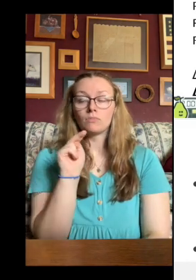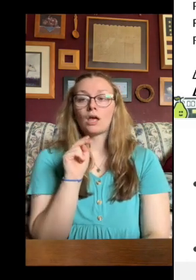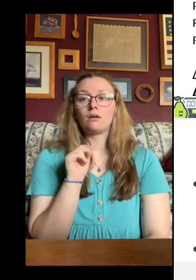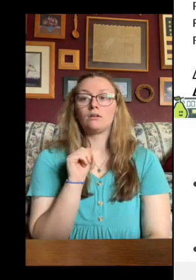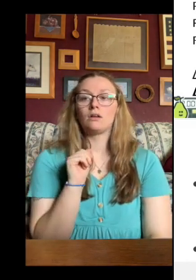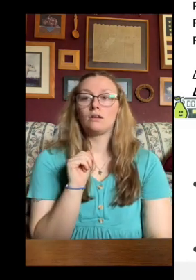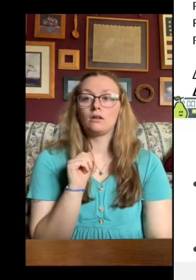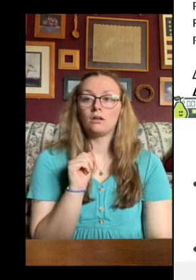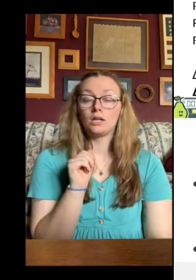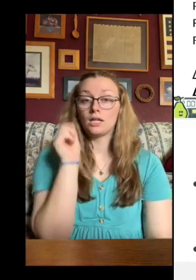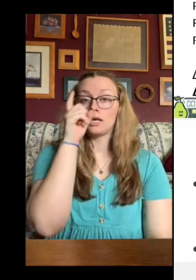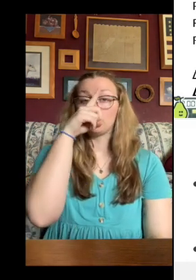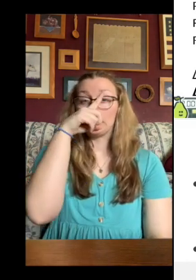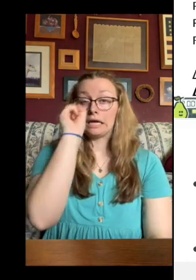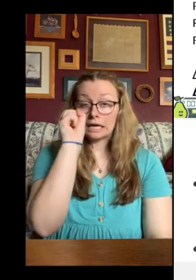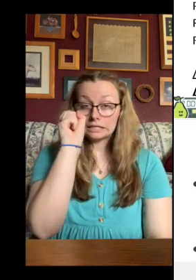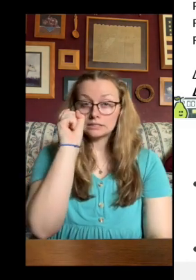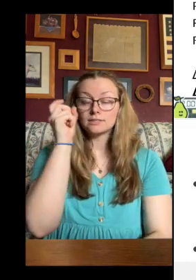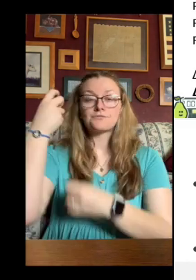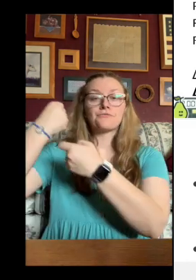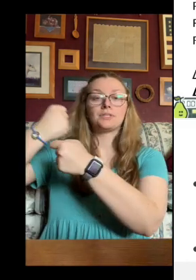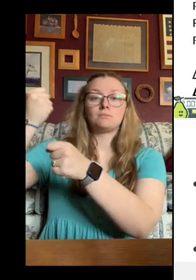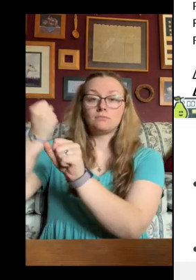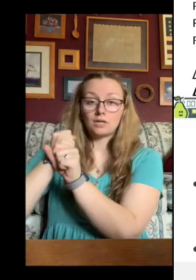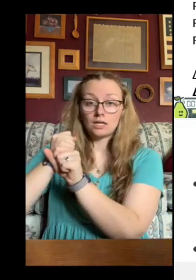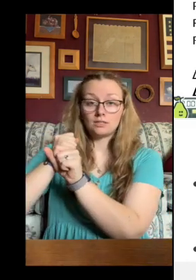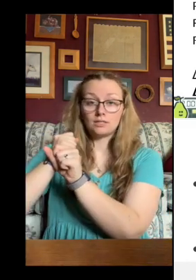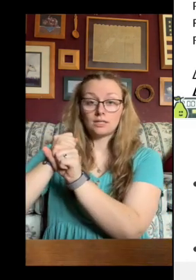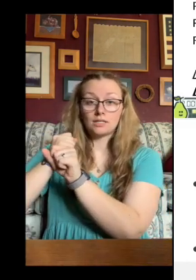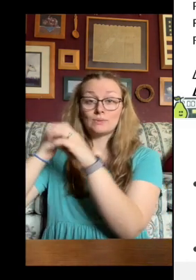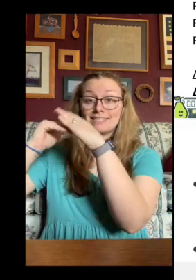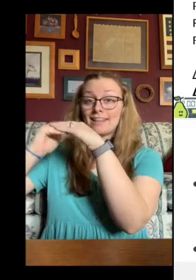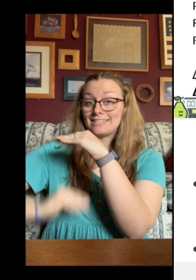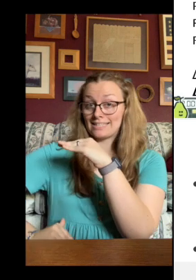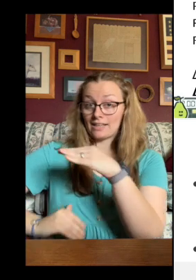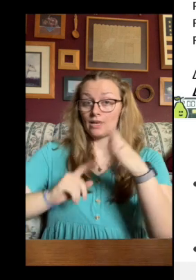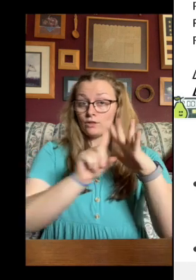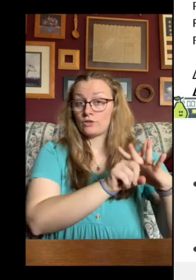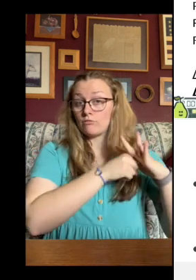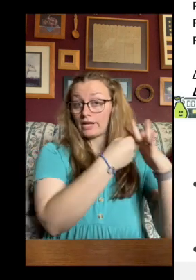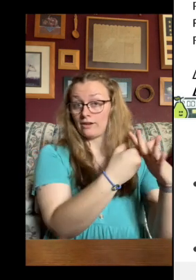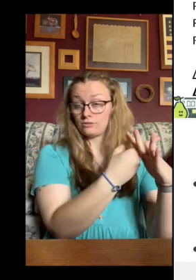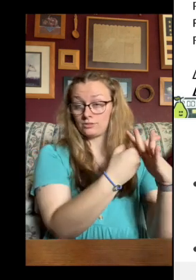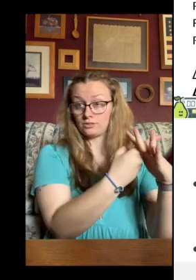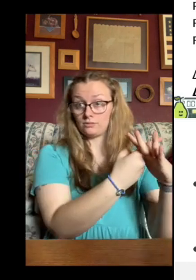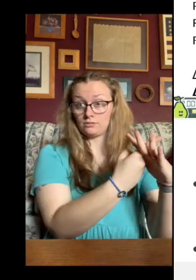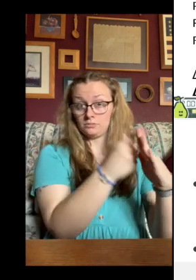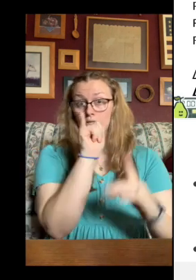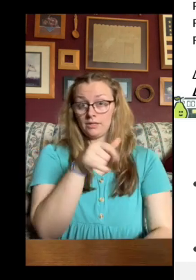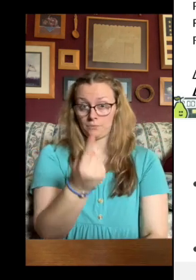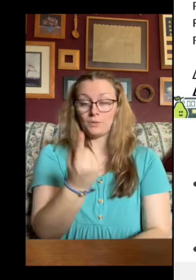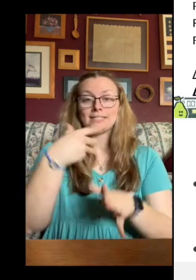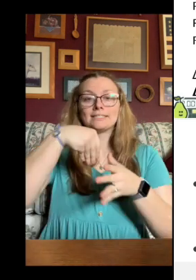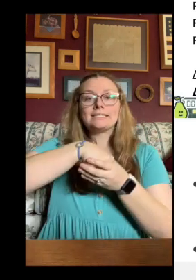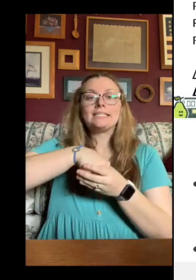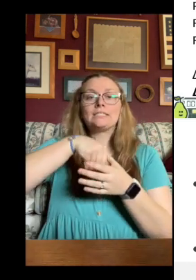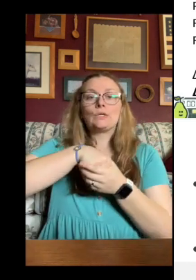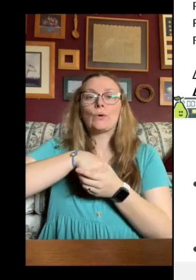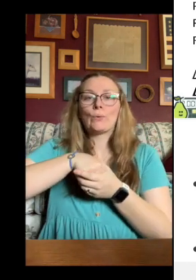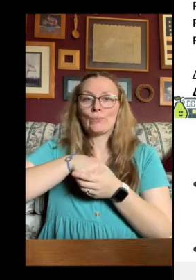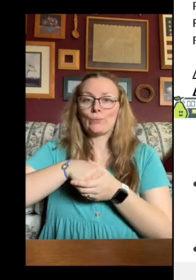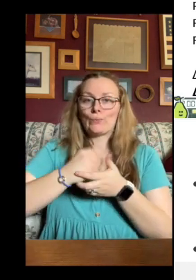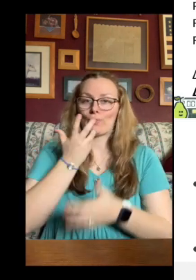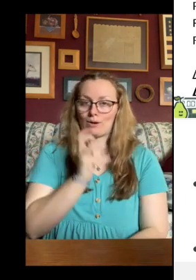because the products were less than the reactants, this one is endothermic. Energy went in.